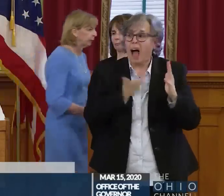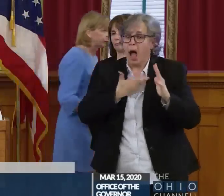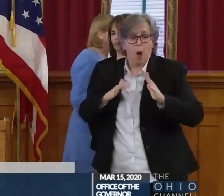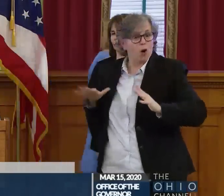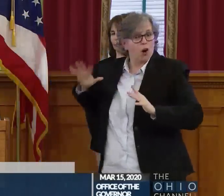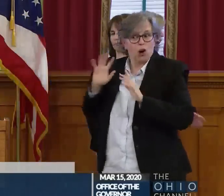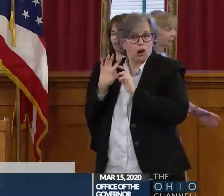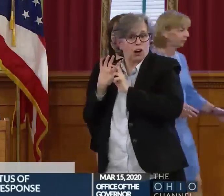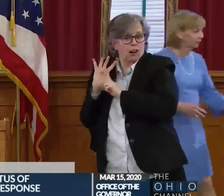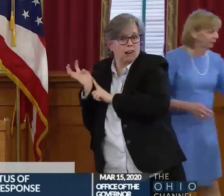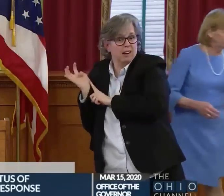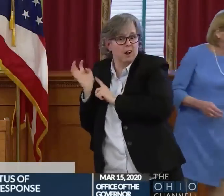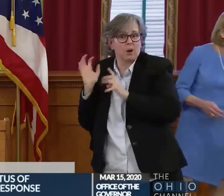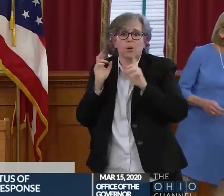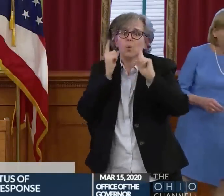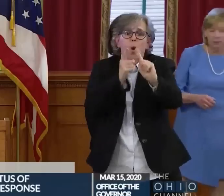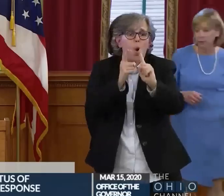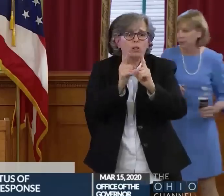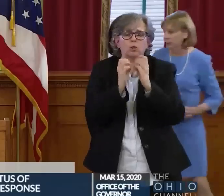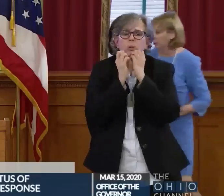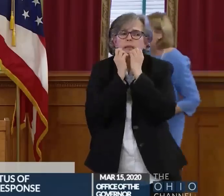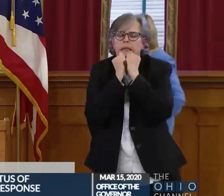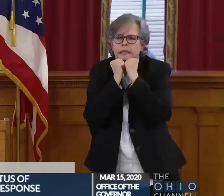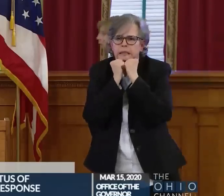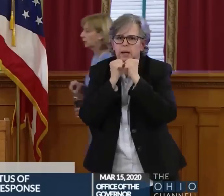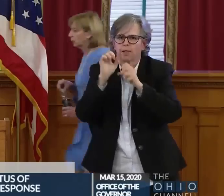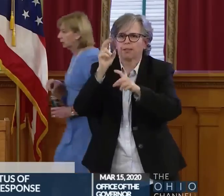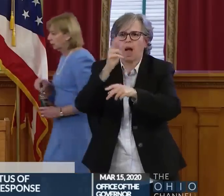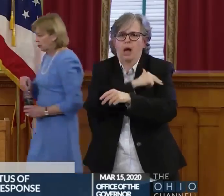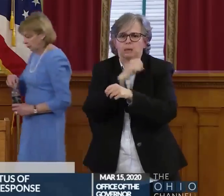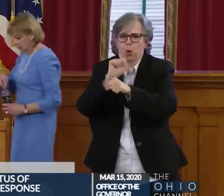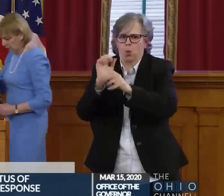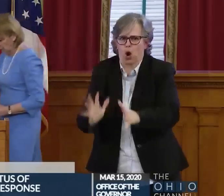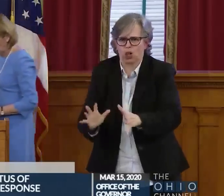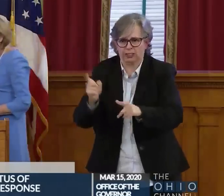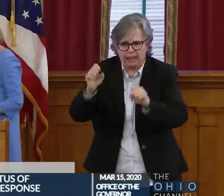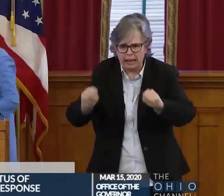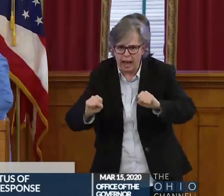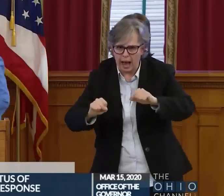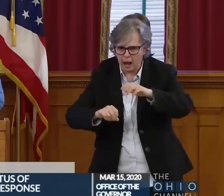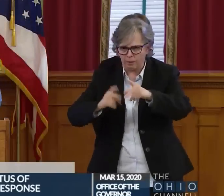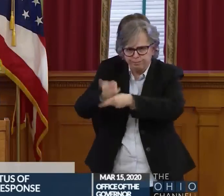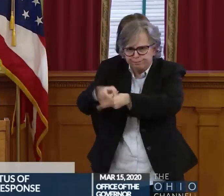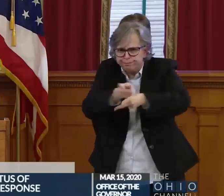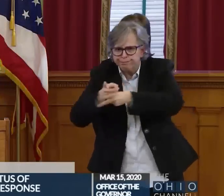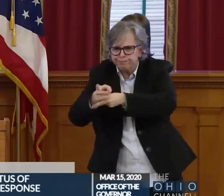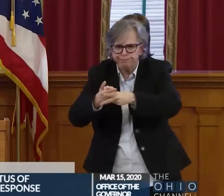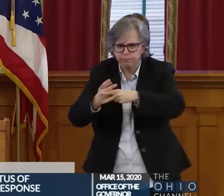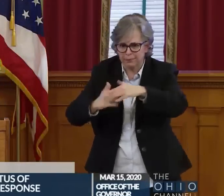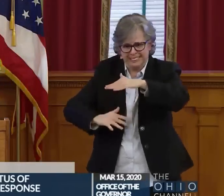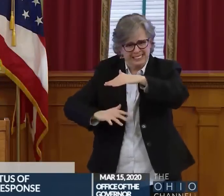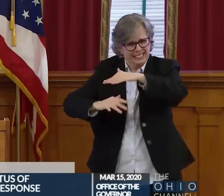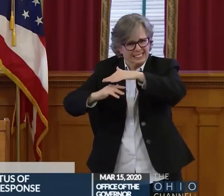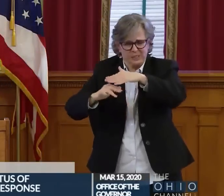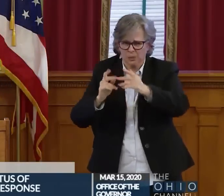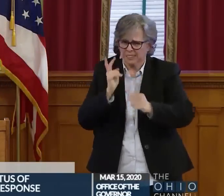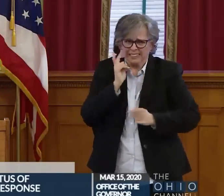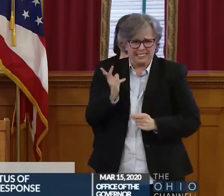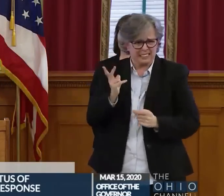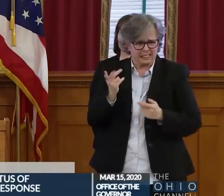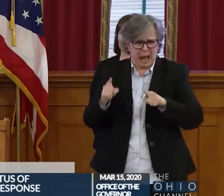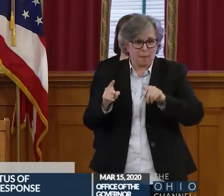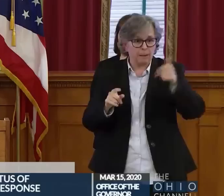hearing about. It's about what I believe Newt Gingrich just wrote about today, what he's seeing on the ground in Italy,